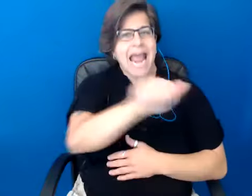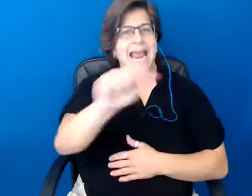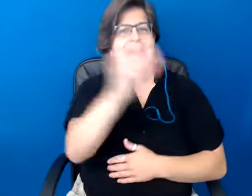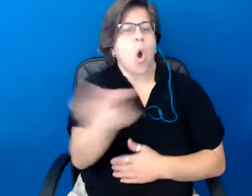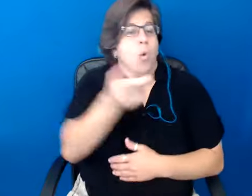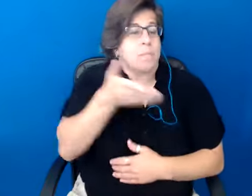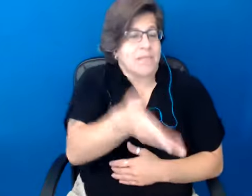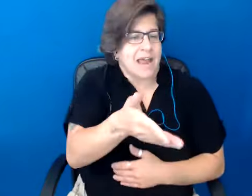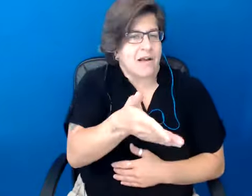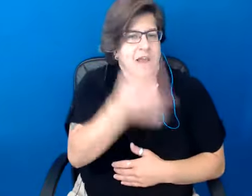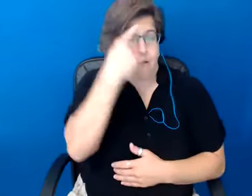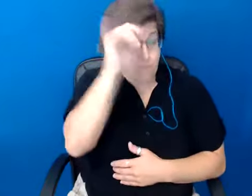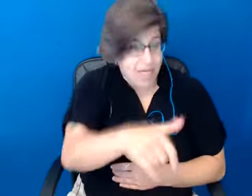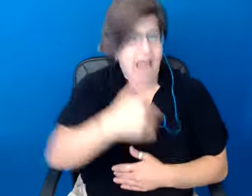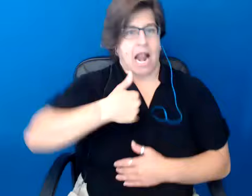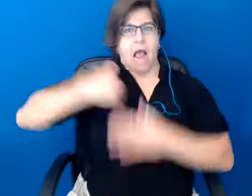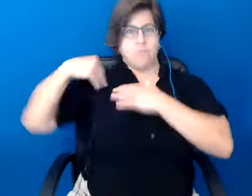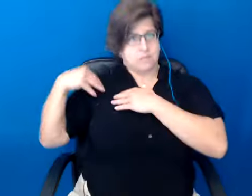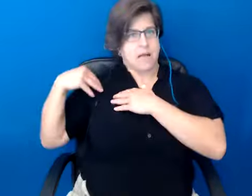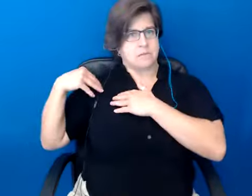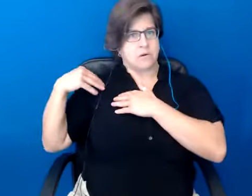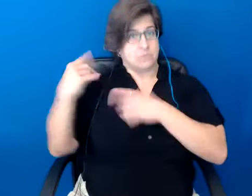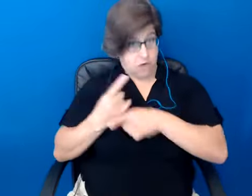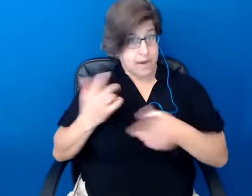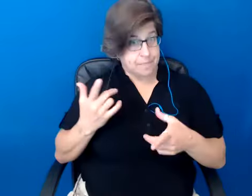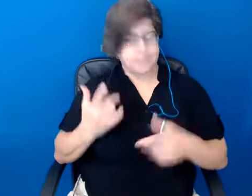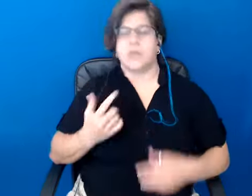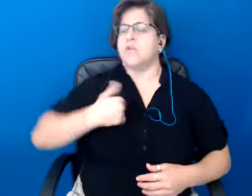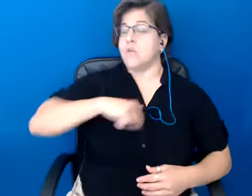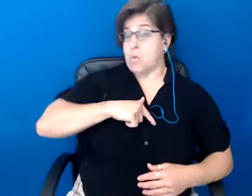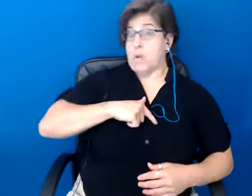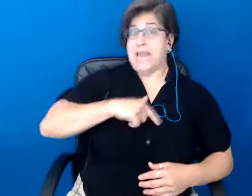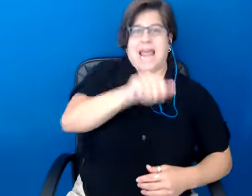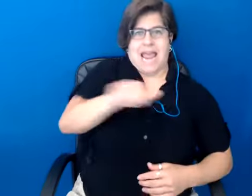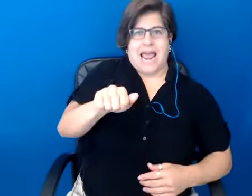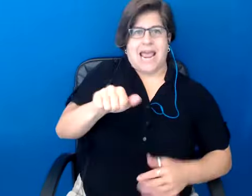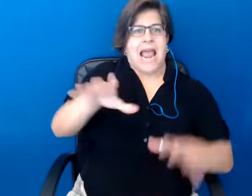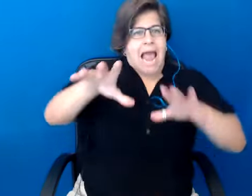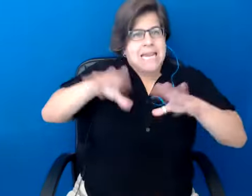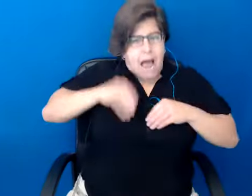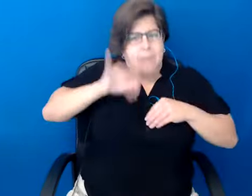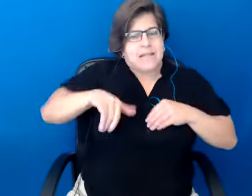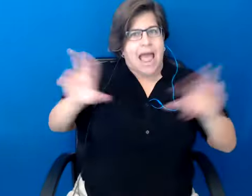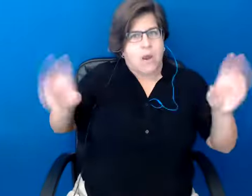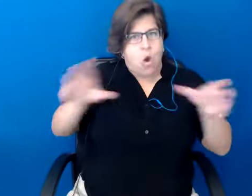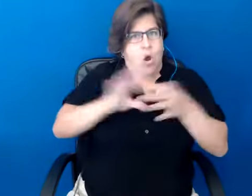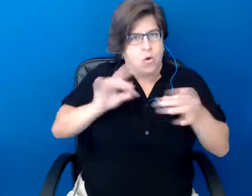help. I want the hand of AA always to be there. And for that, I'm responsible.